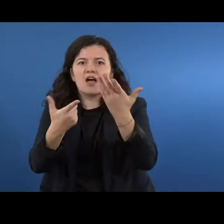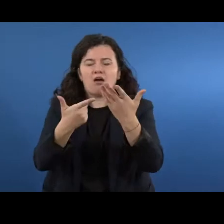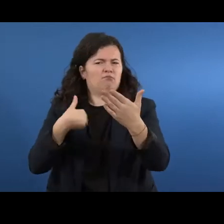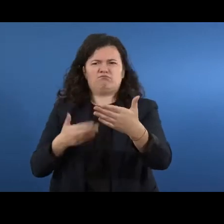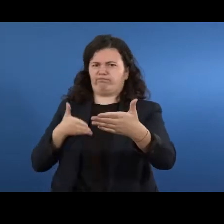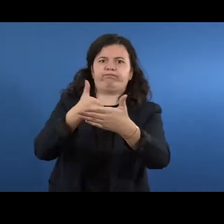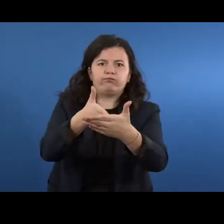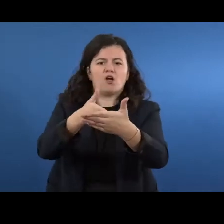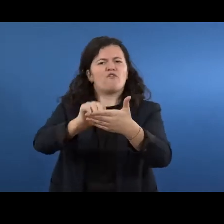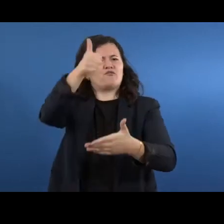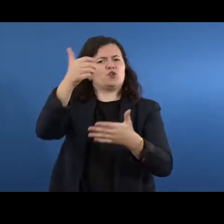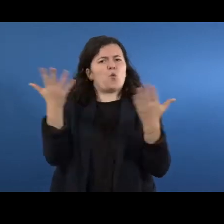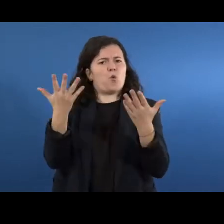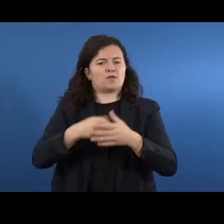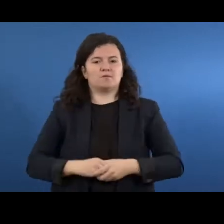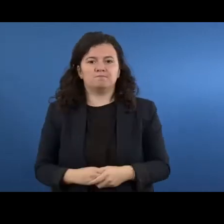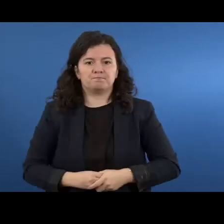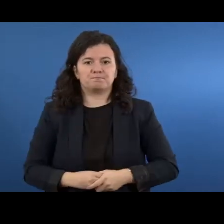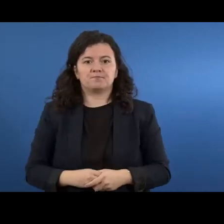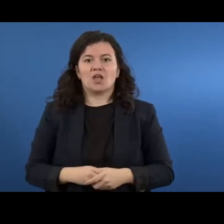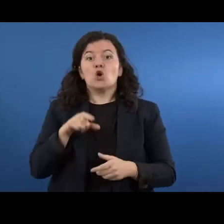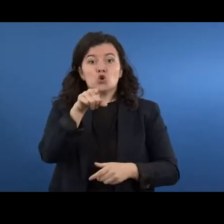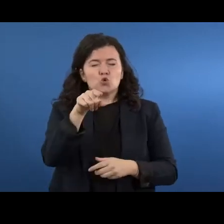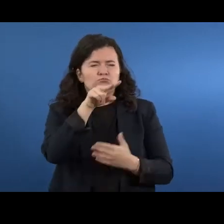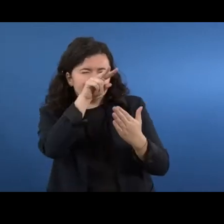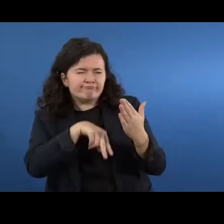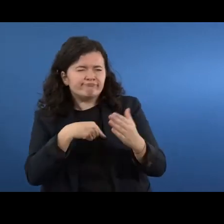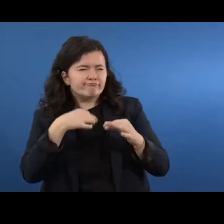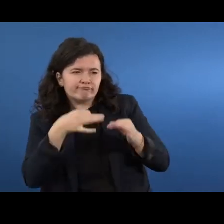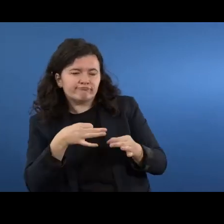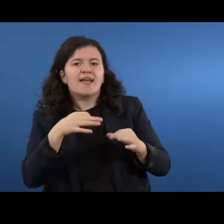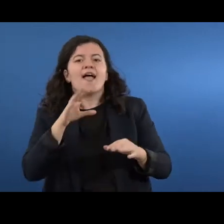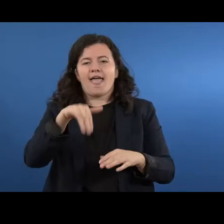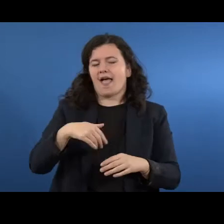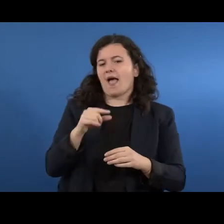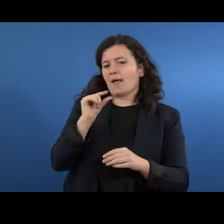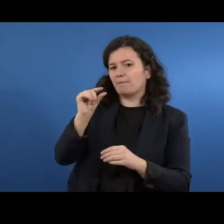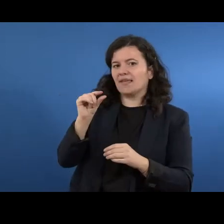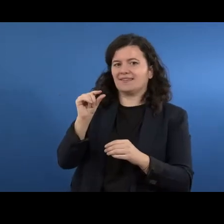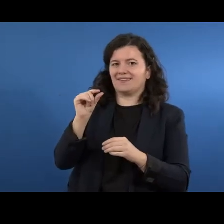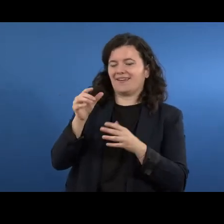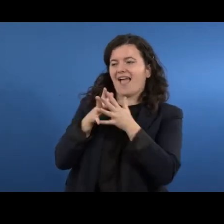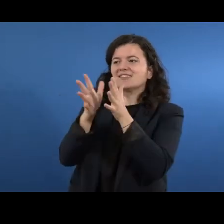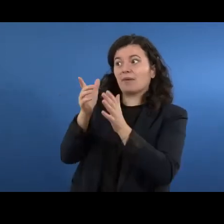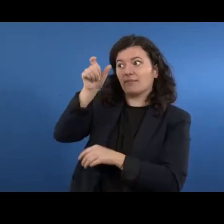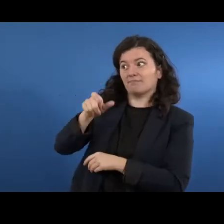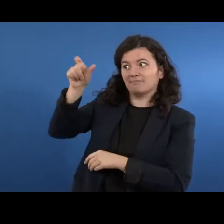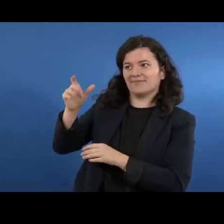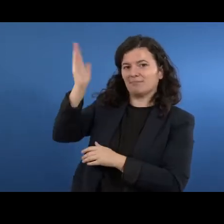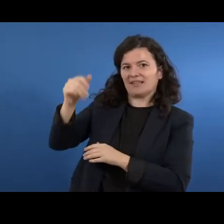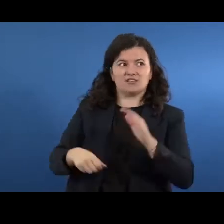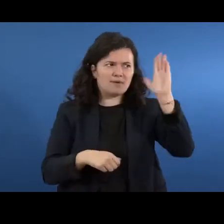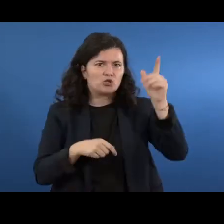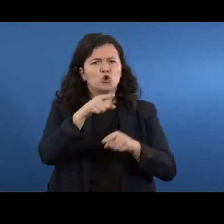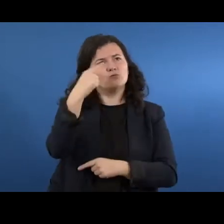and answer them, hopefully, I'll say a few words about the panelists who have joined me today. And I would also ask